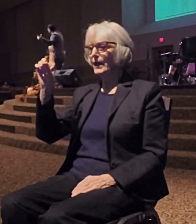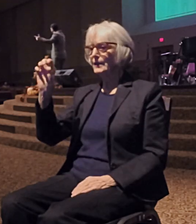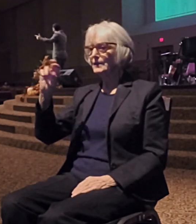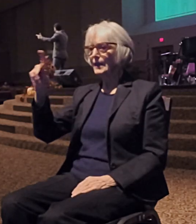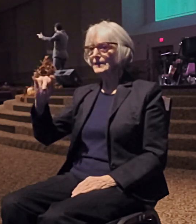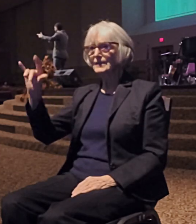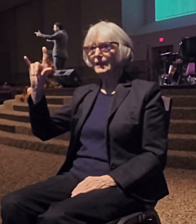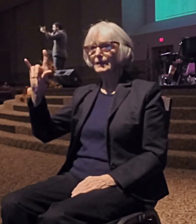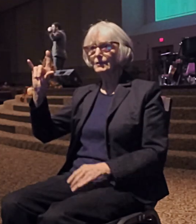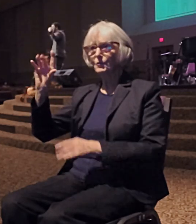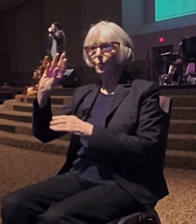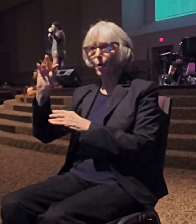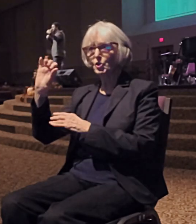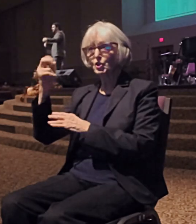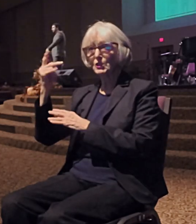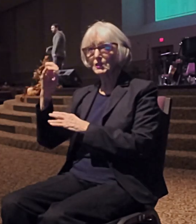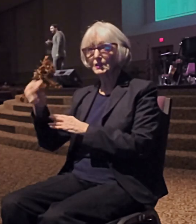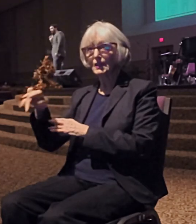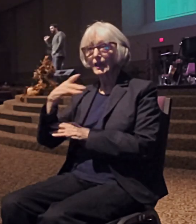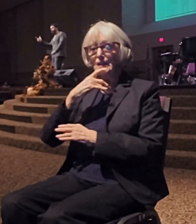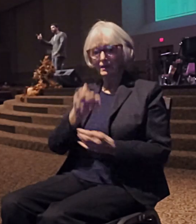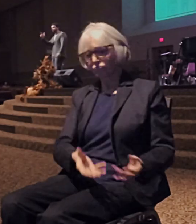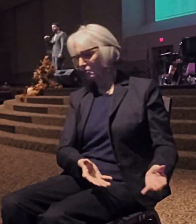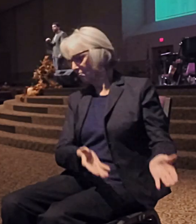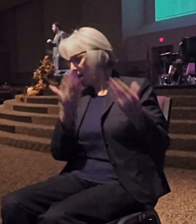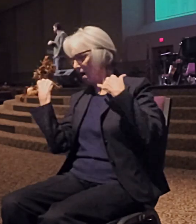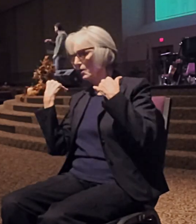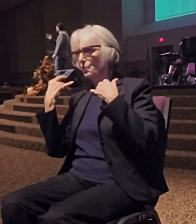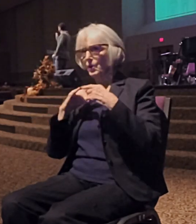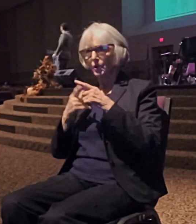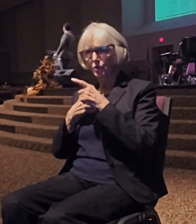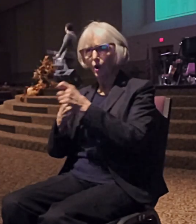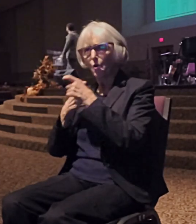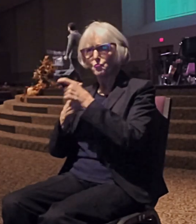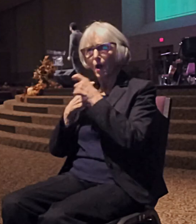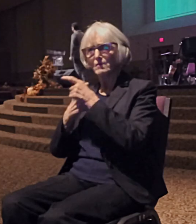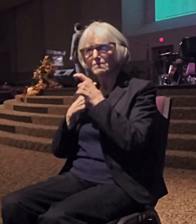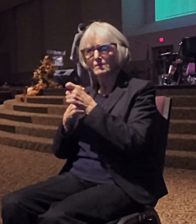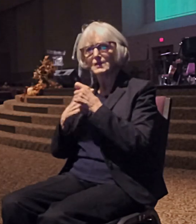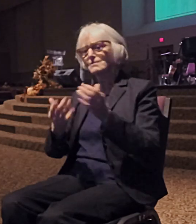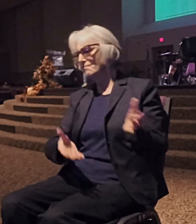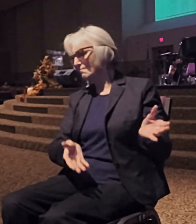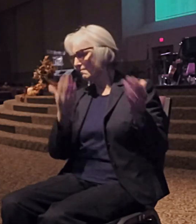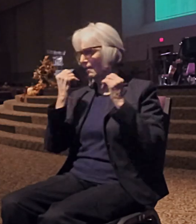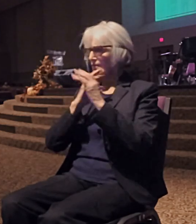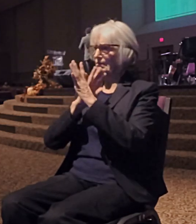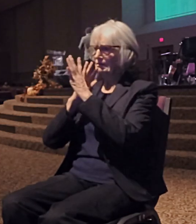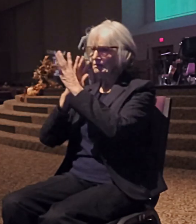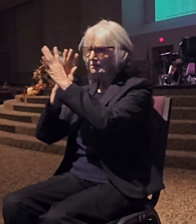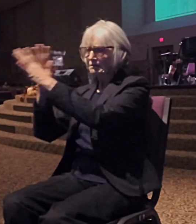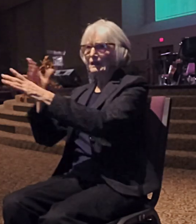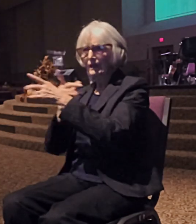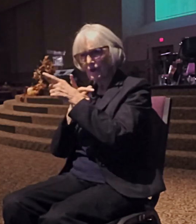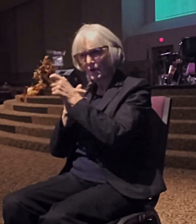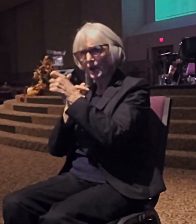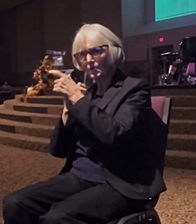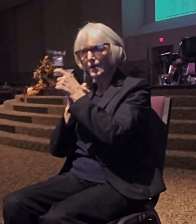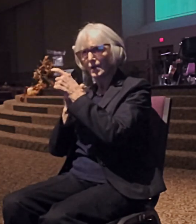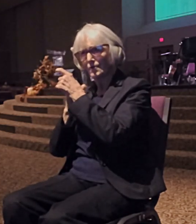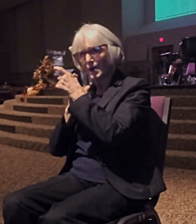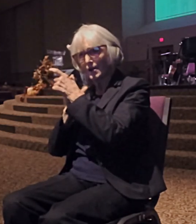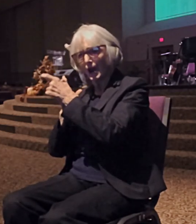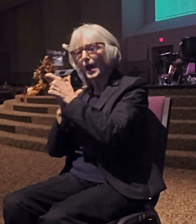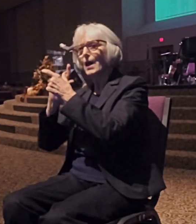he tells all the players, get behind me single file, we're going for a run, and they just run. They run and they run, and finally